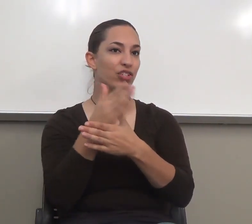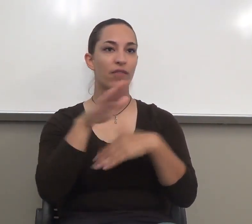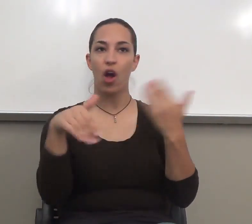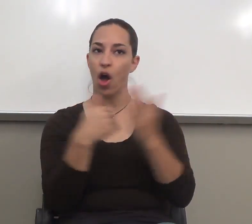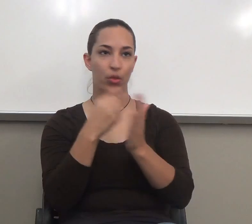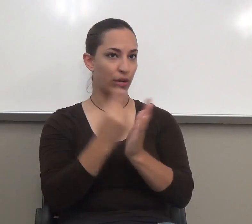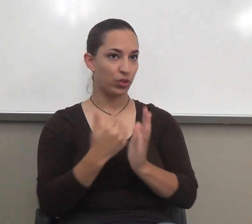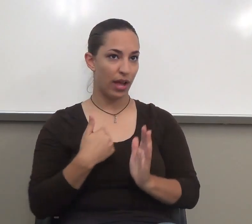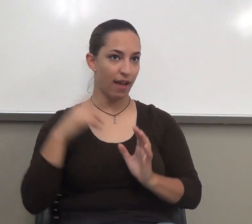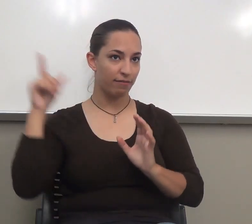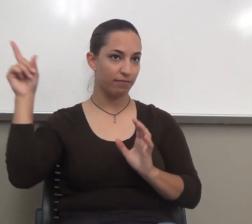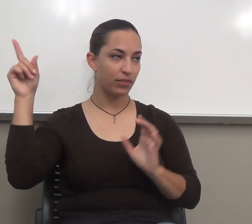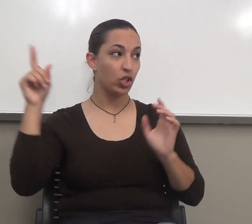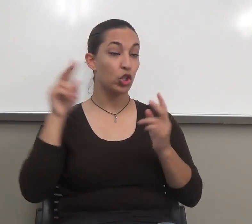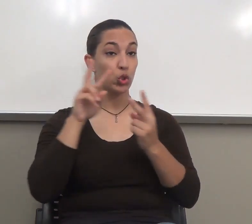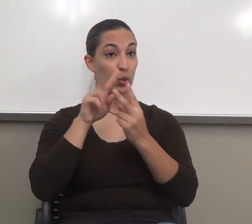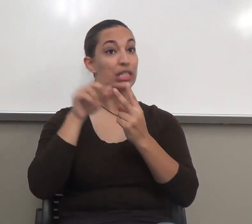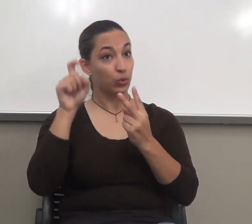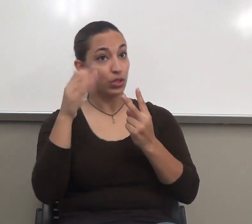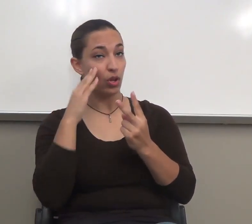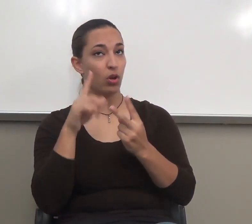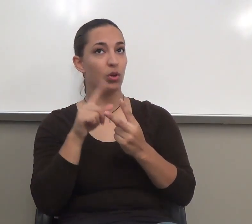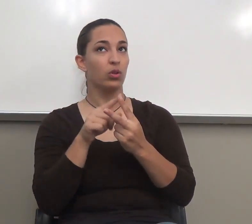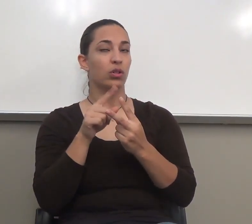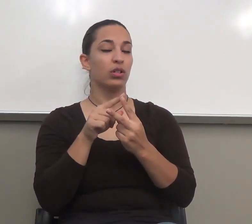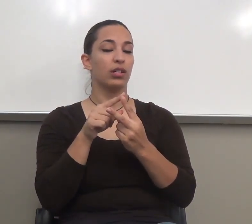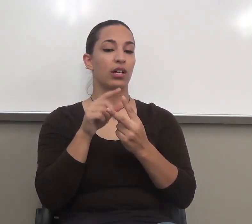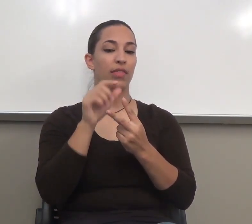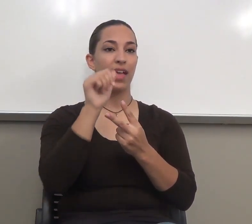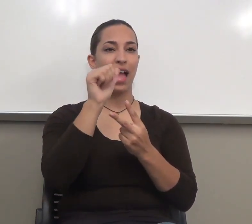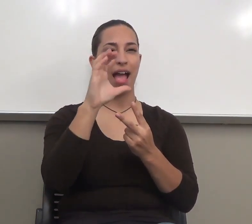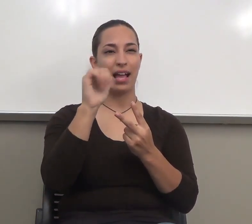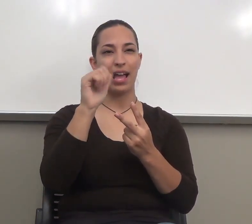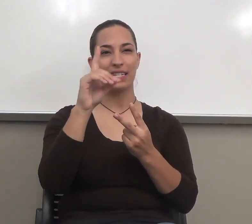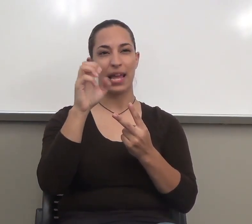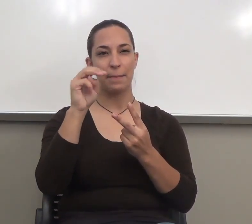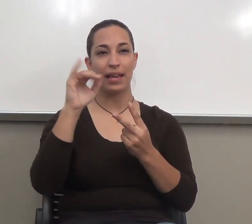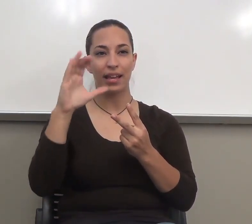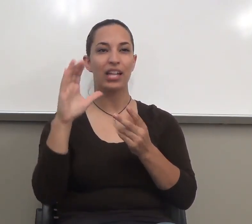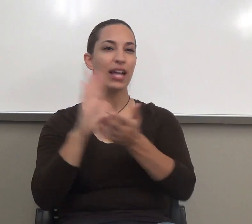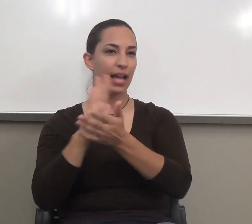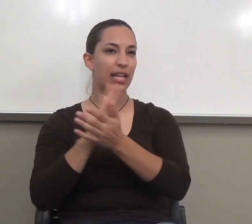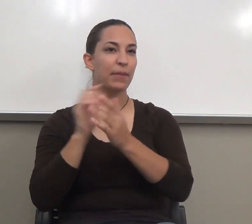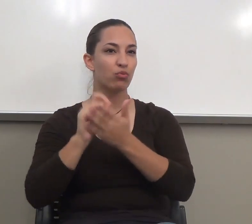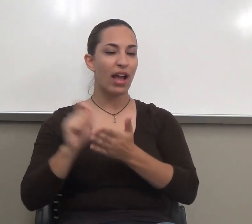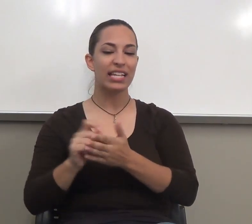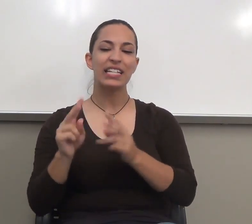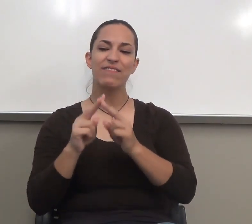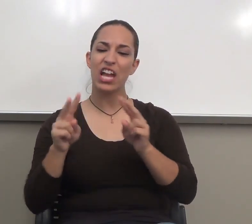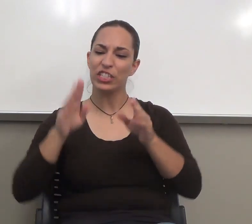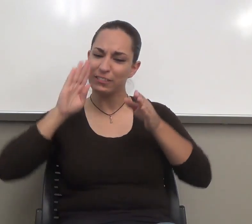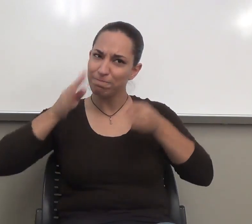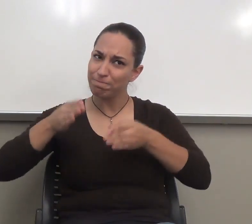here. One thing that academic writing is very heavy on as you go on from